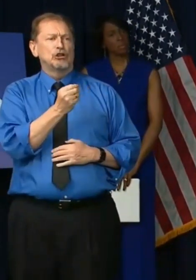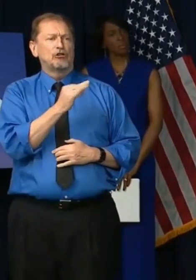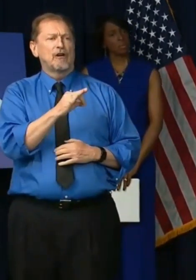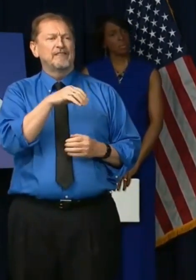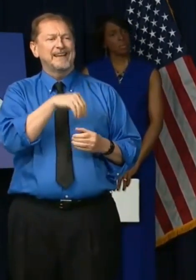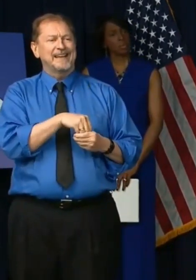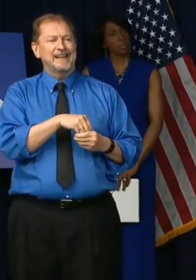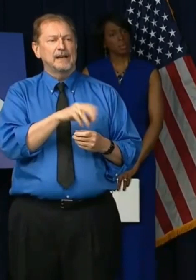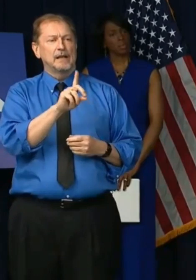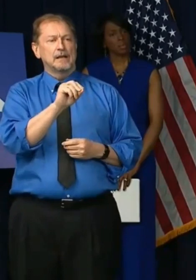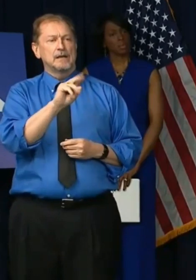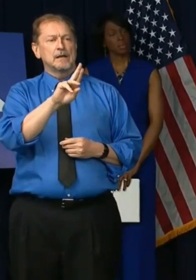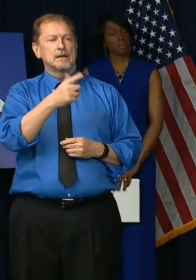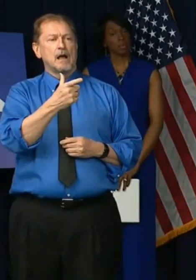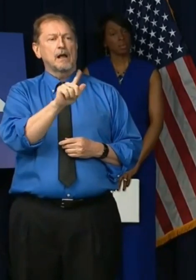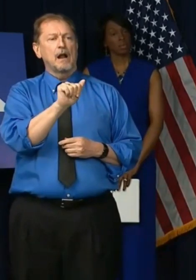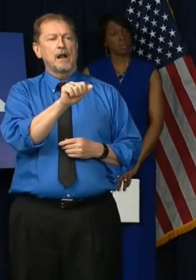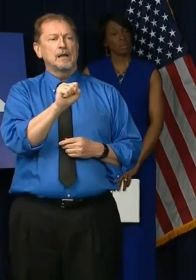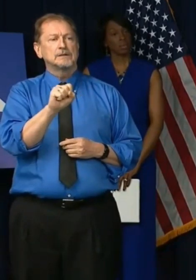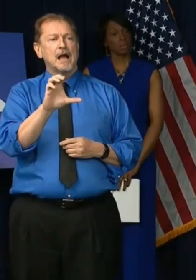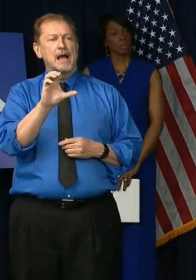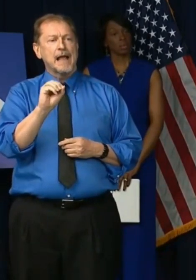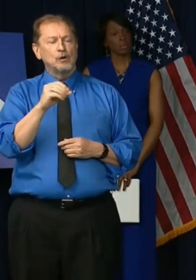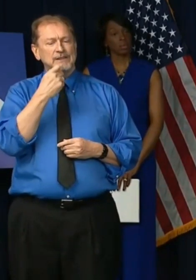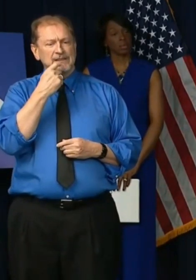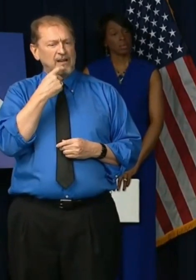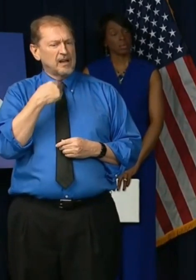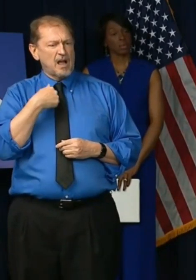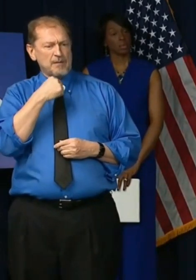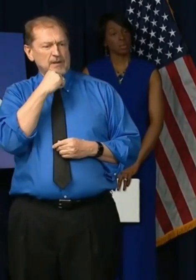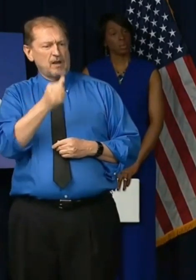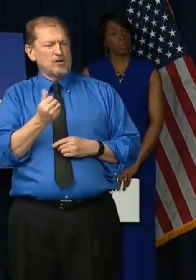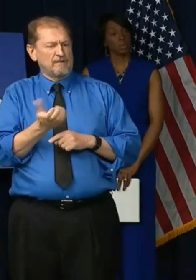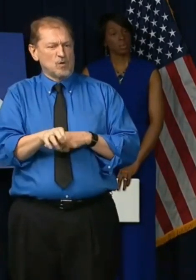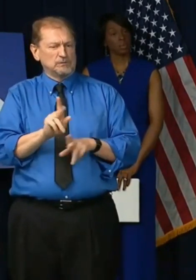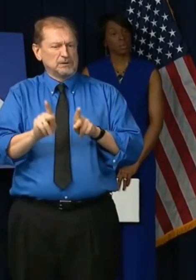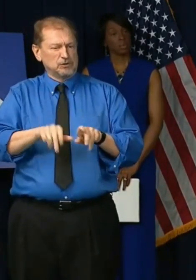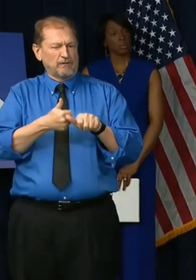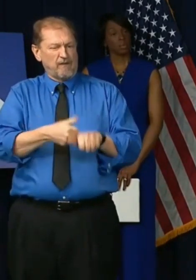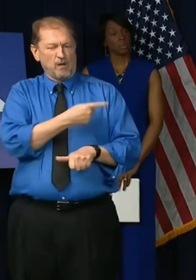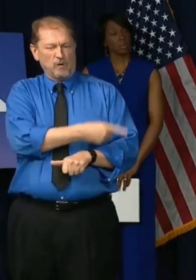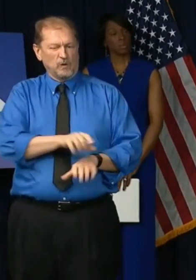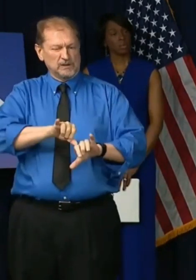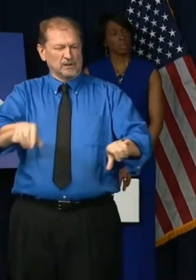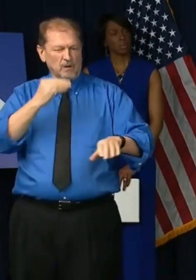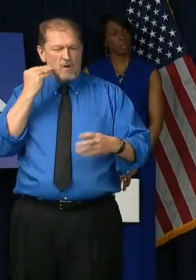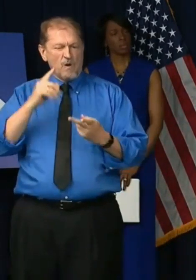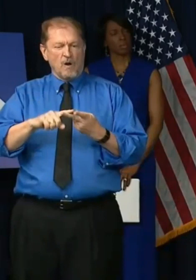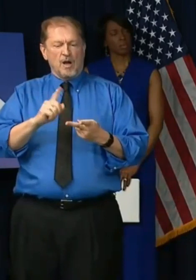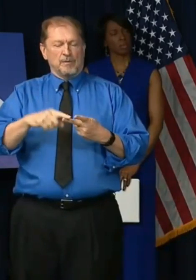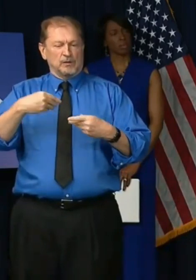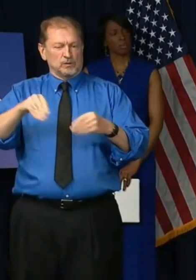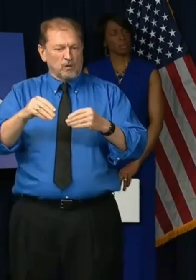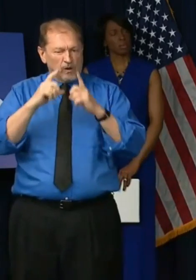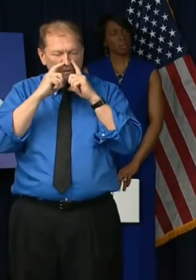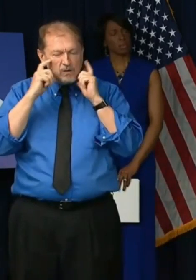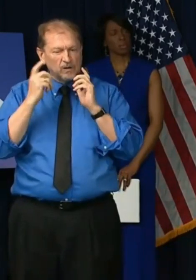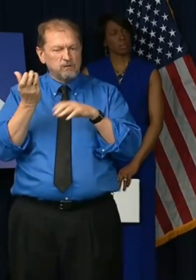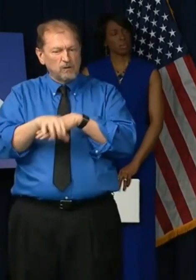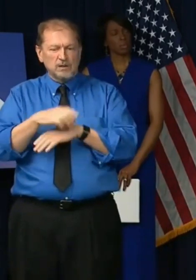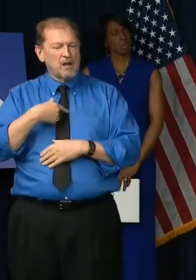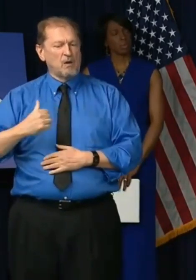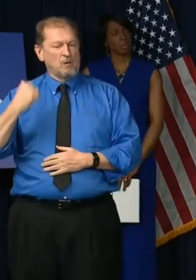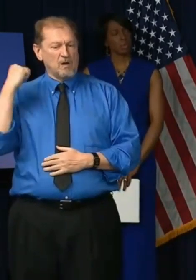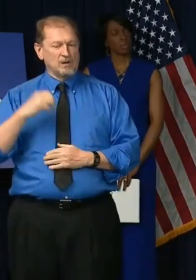your modified order. In such cases, how do you intend to enforce your order if it's crucial to saving lives? Well, I can say